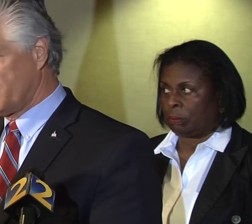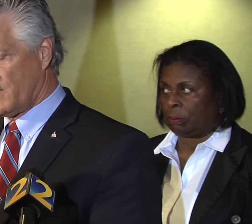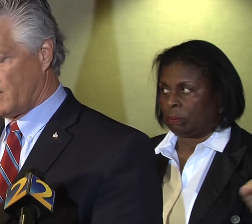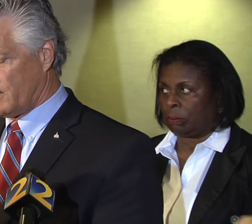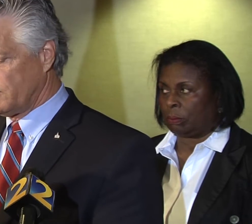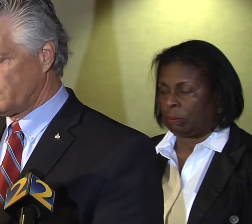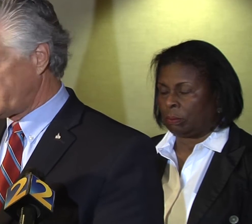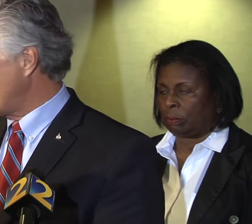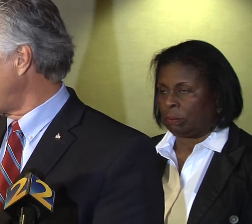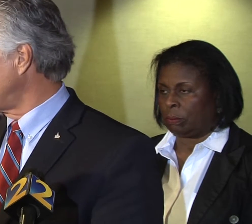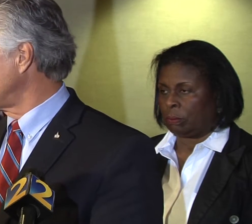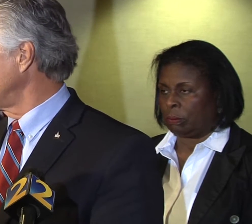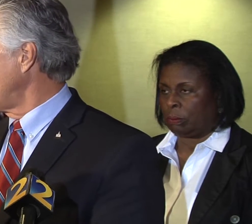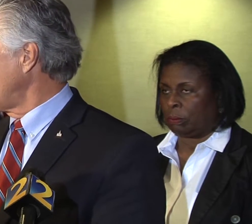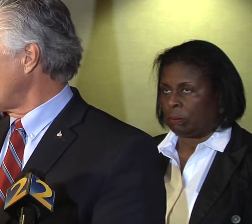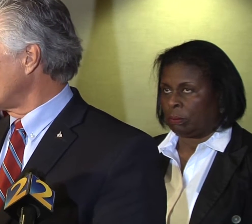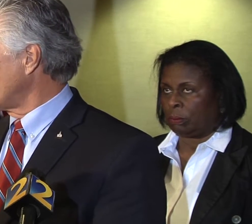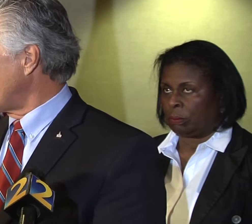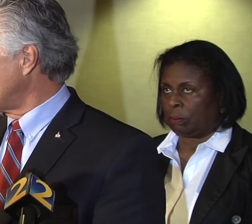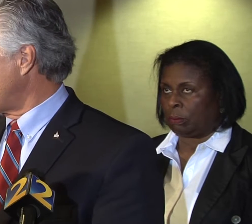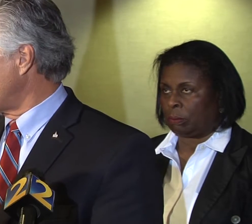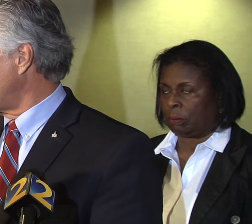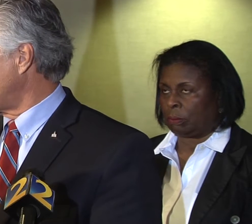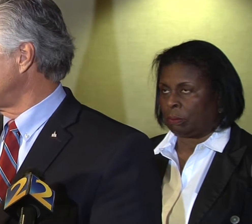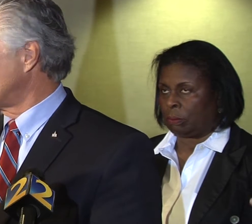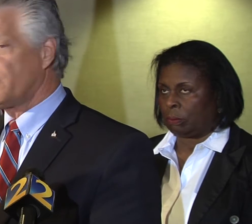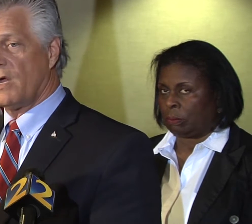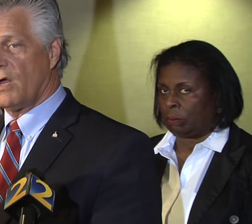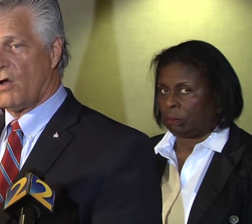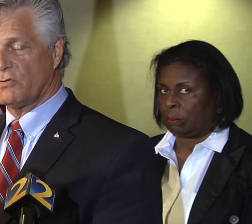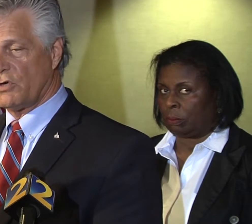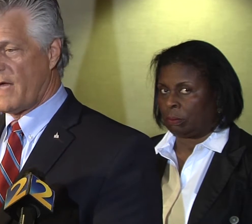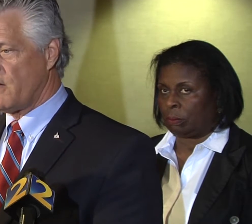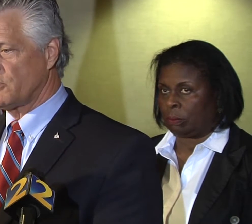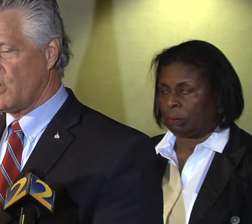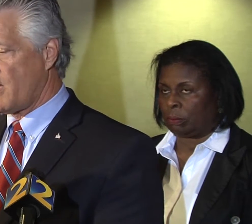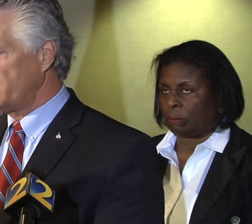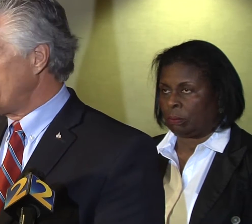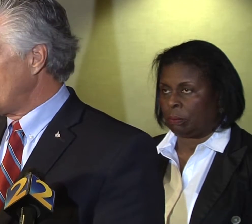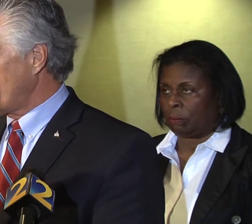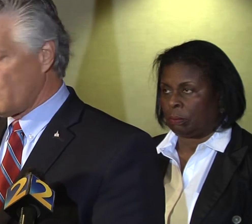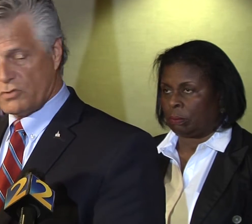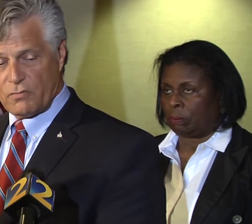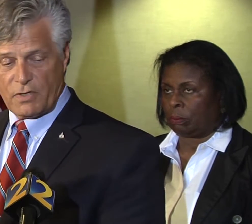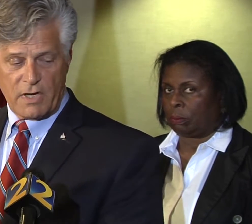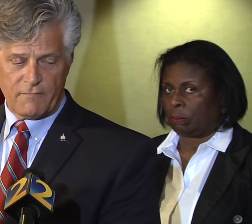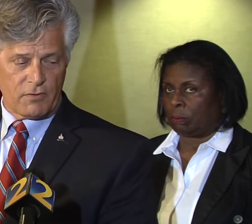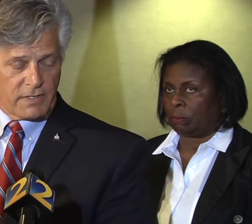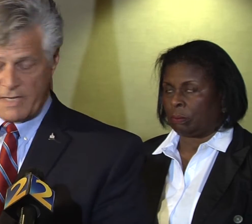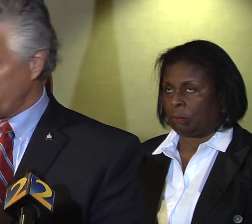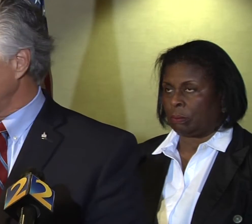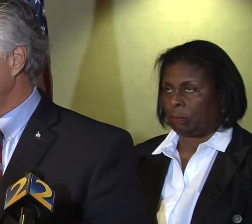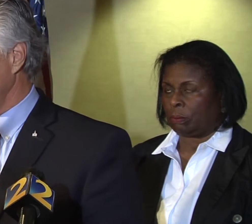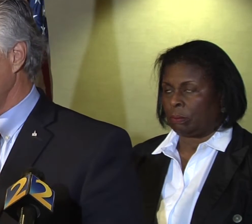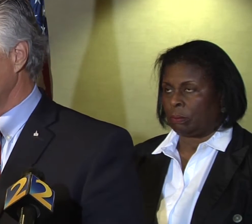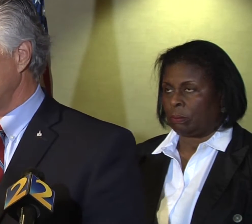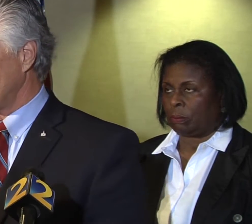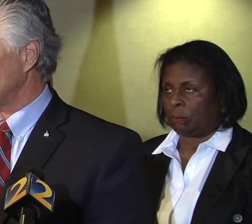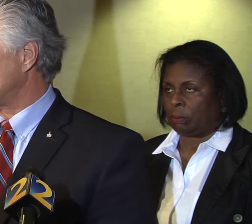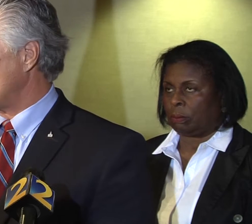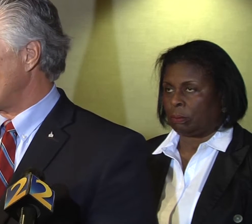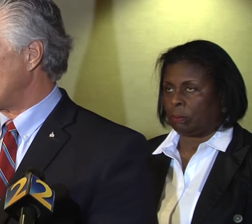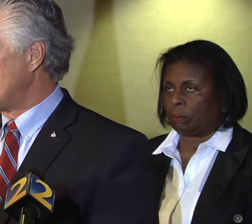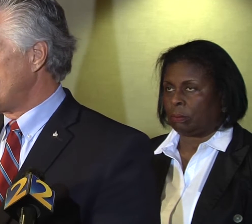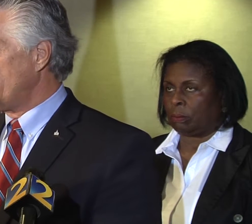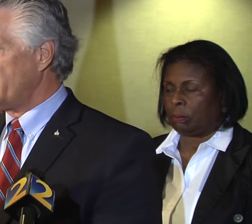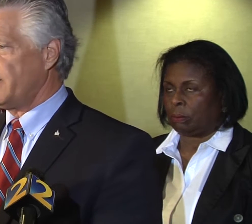the city manager. I want to thank the county manager, also Al Scott, also the governor again for working with